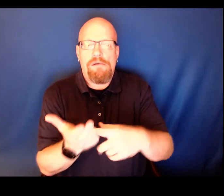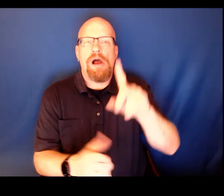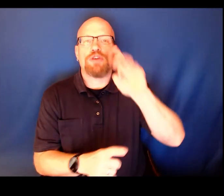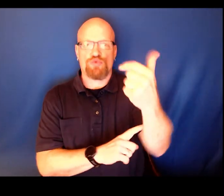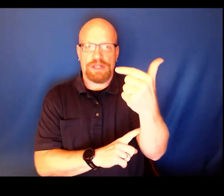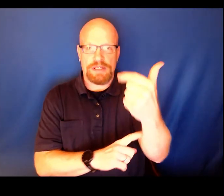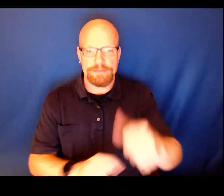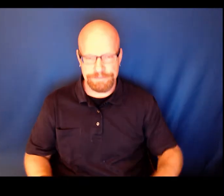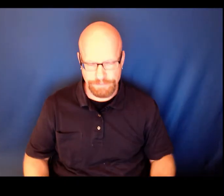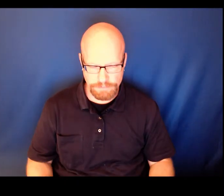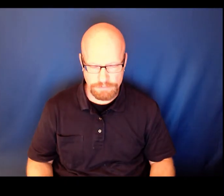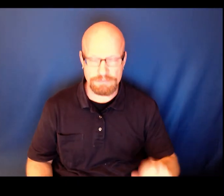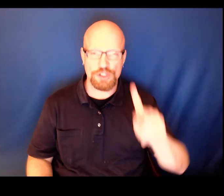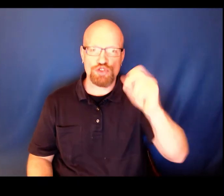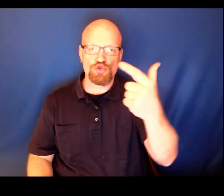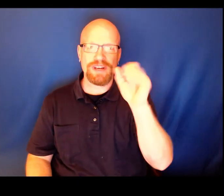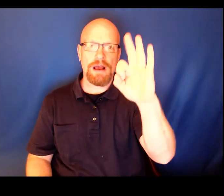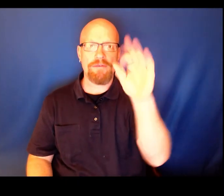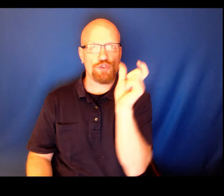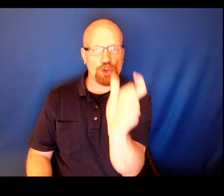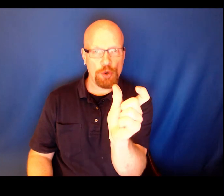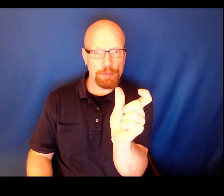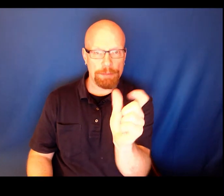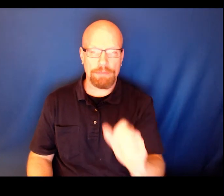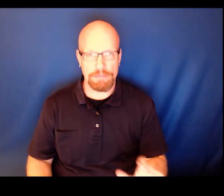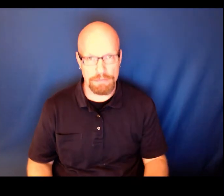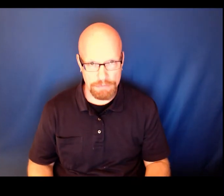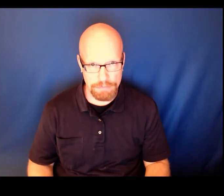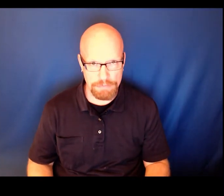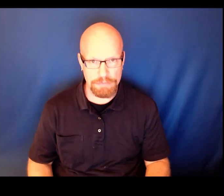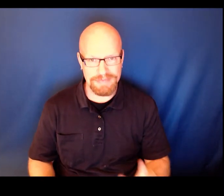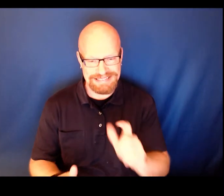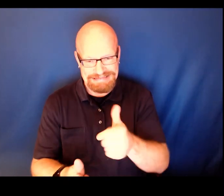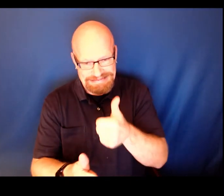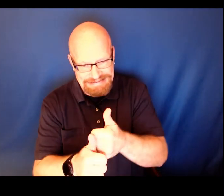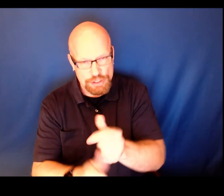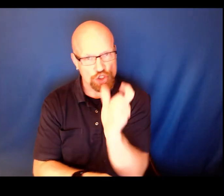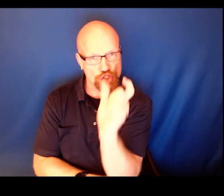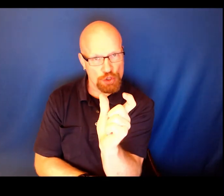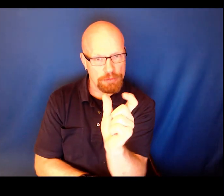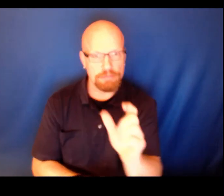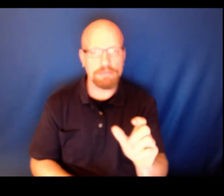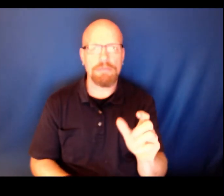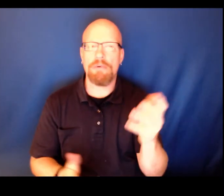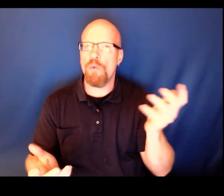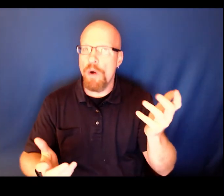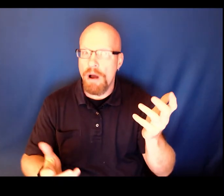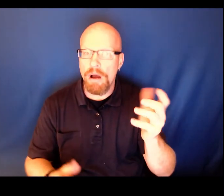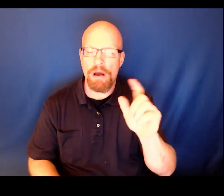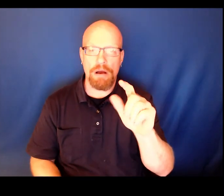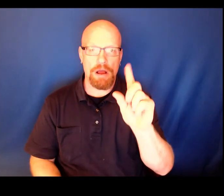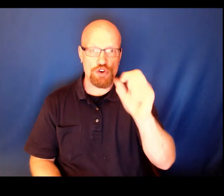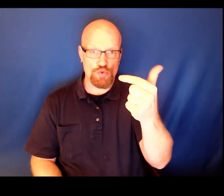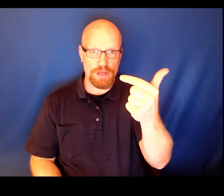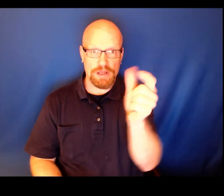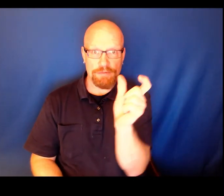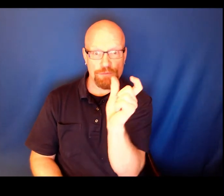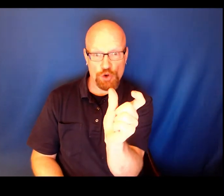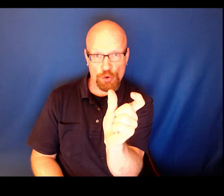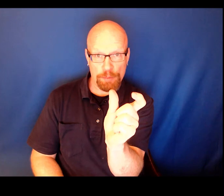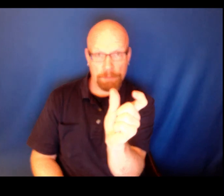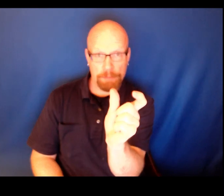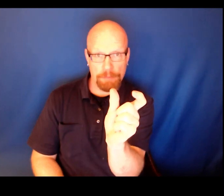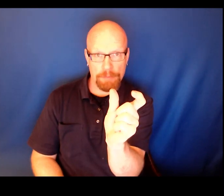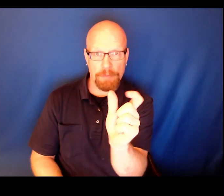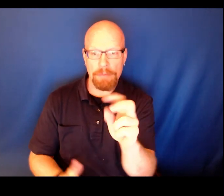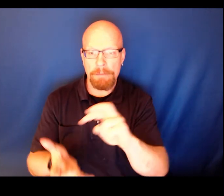we're going to talk about degrees. The degree of a term is the first thing we're going to talk about. Now, just the term itself. The